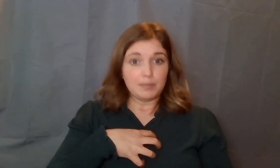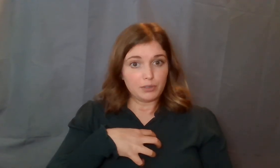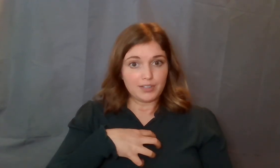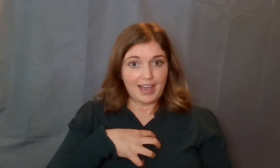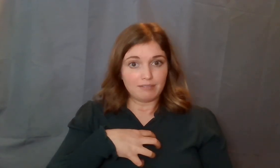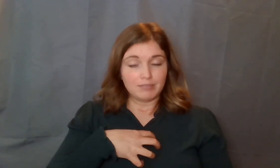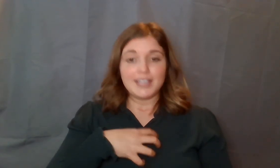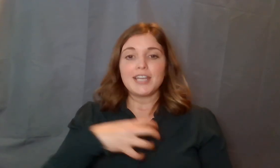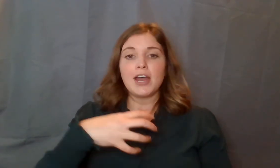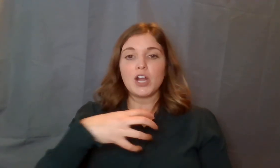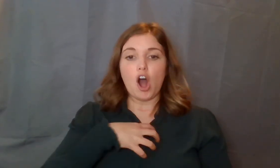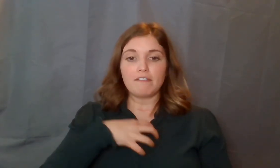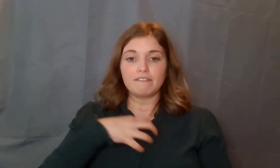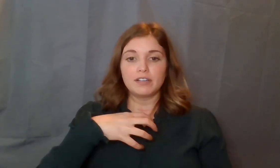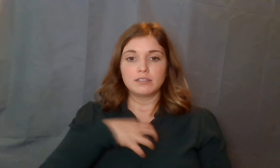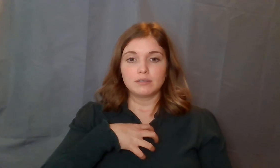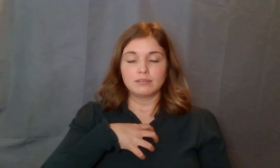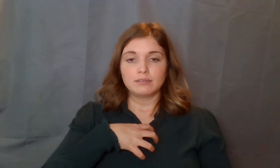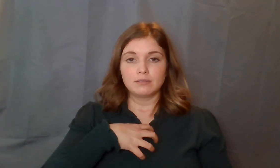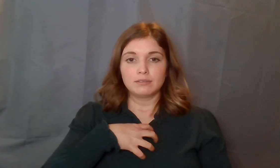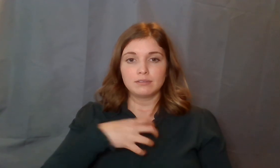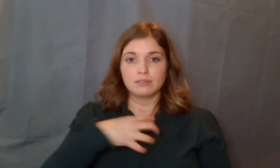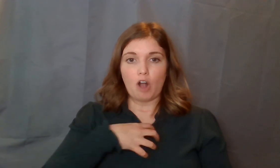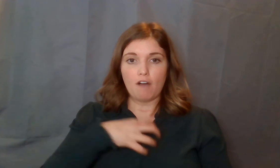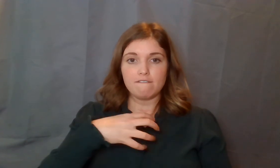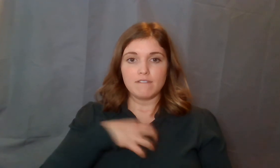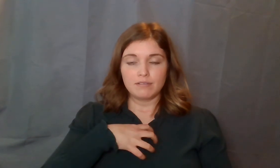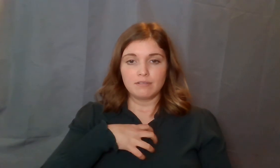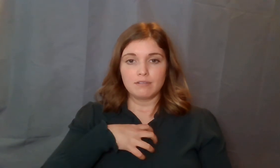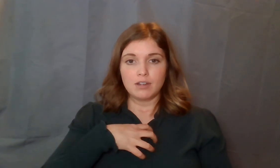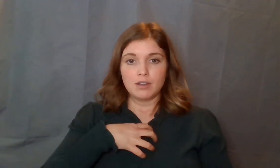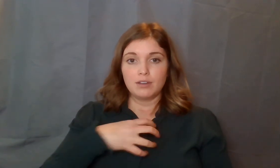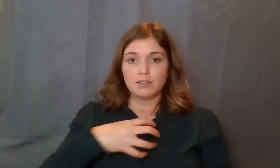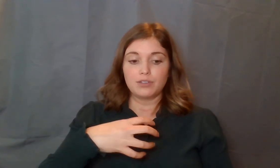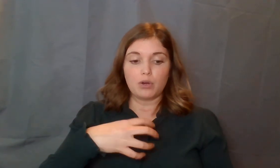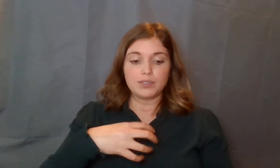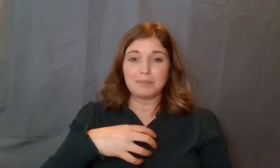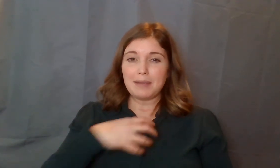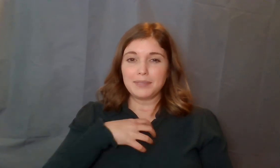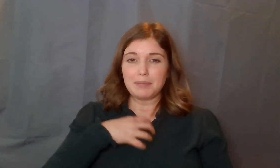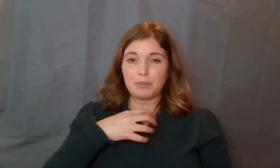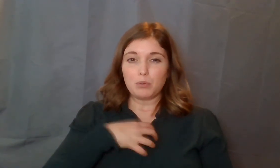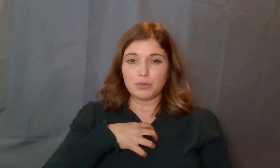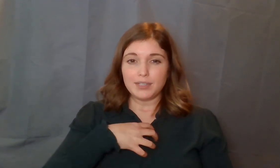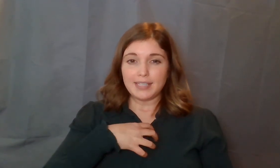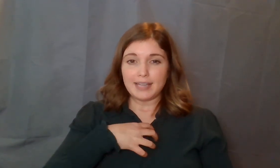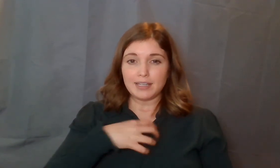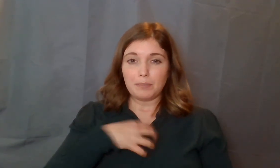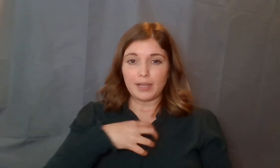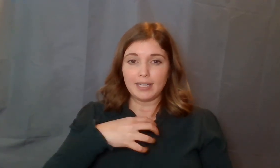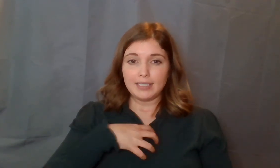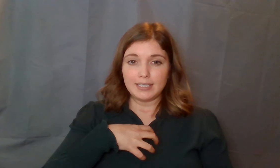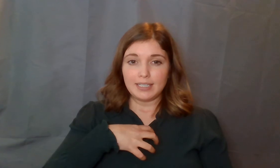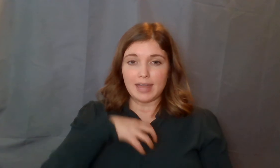Similar to that is cough. Cough. So sometimes people will use this as a complaint and